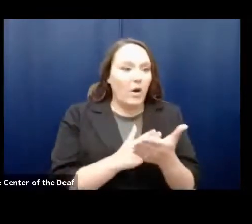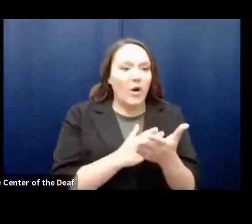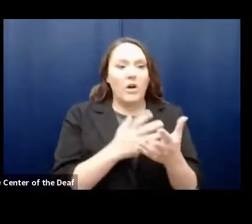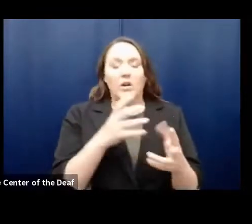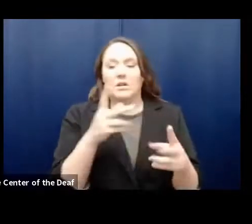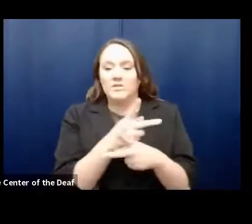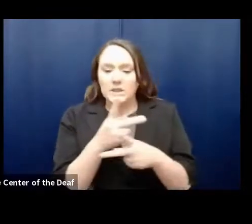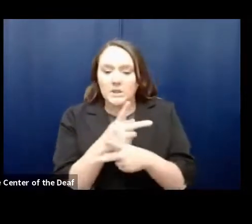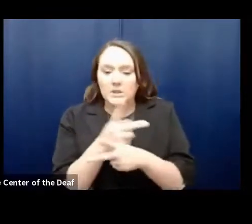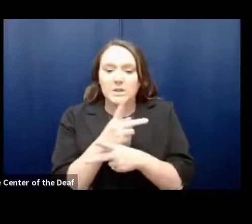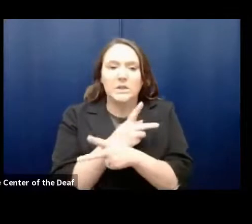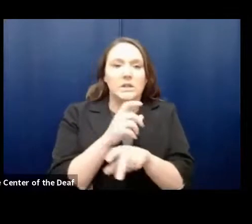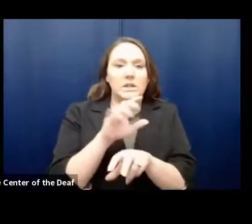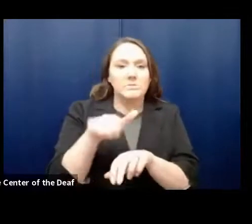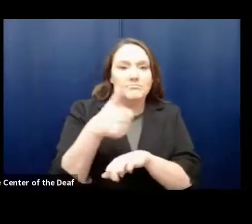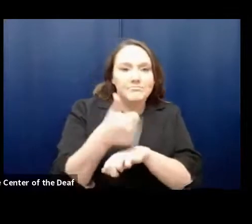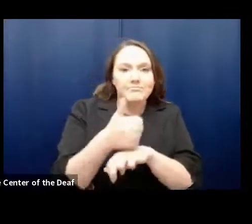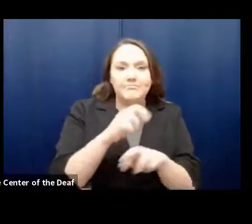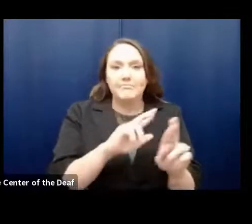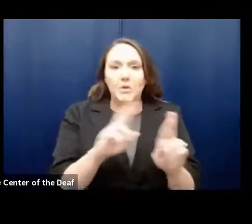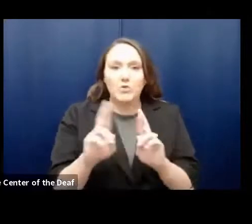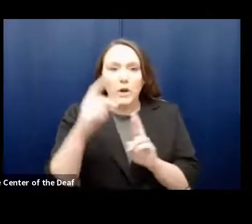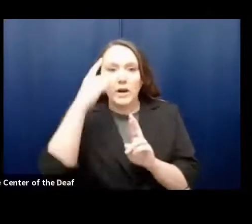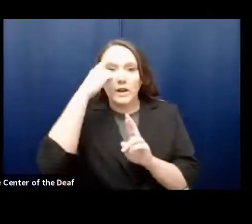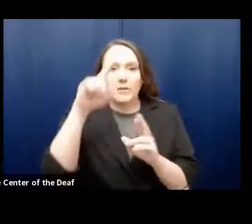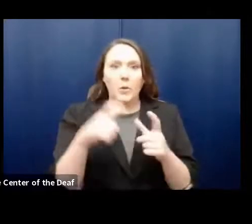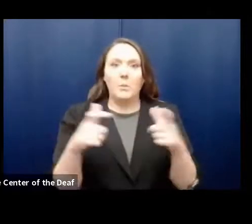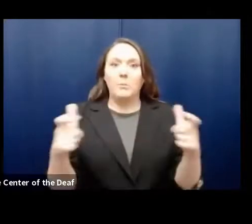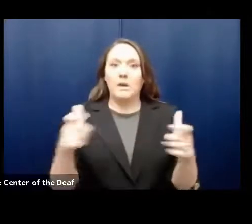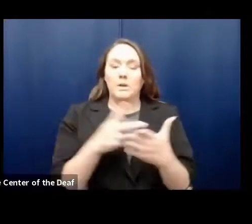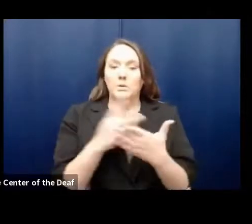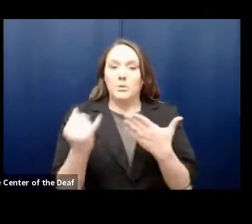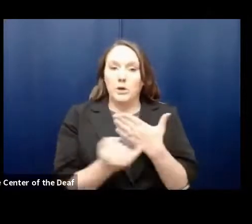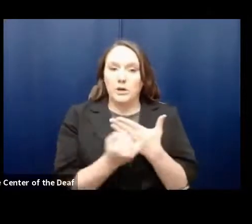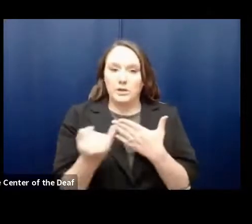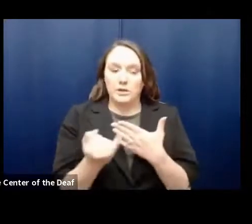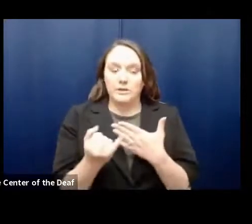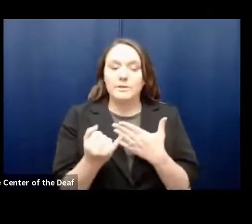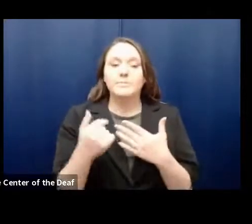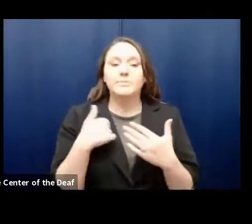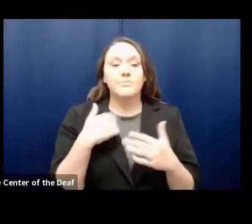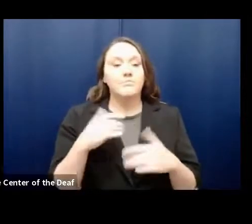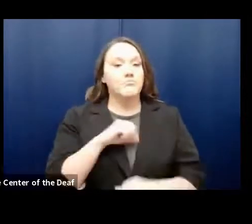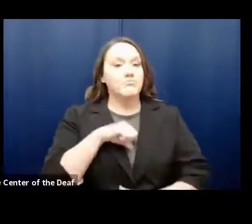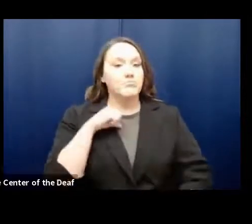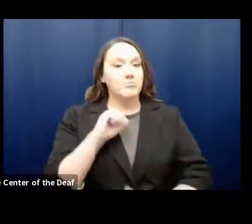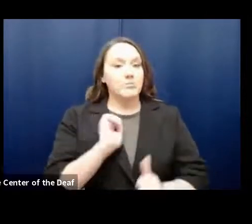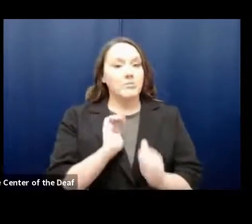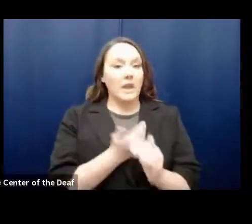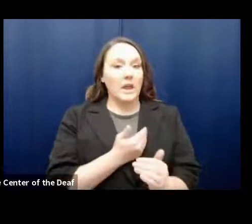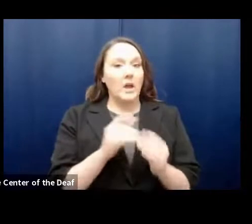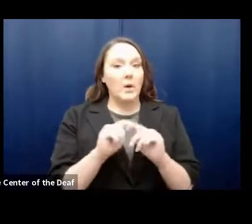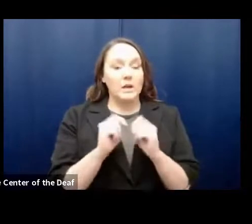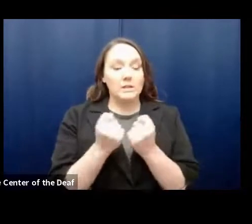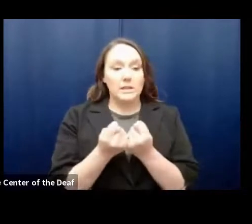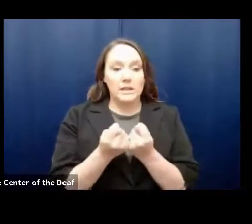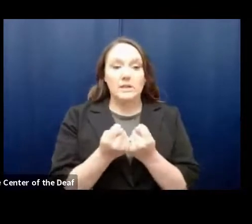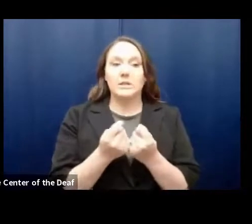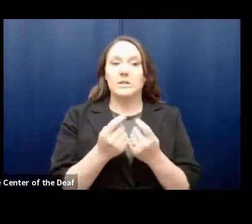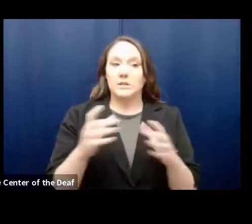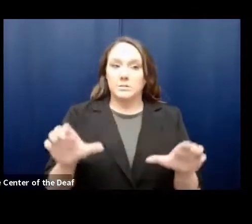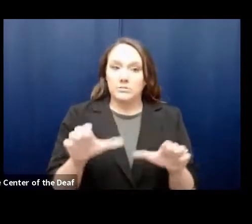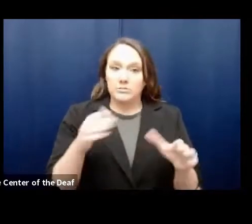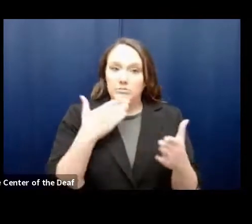work through when it comes to prepping for such a large project. I'm extremely proud of our team for rising to the challenge and using